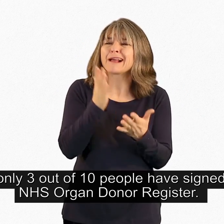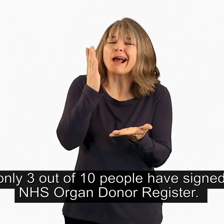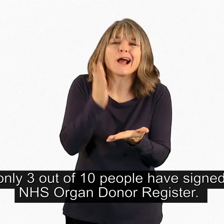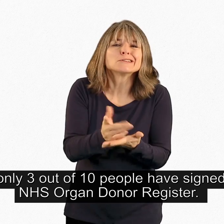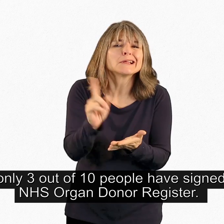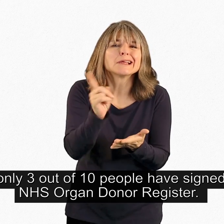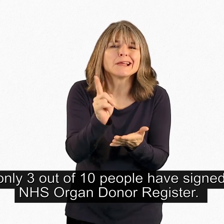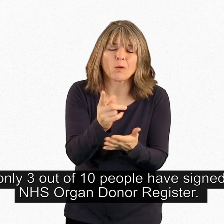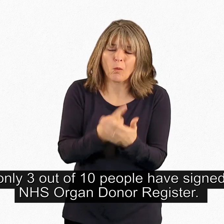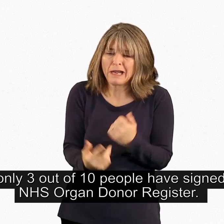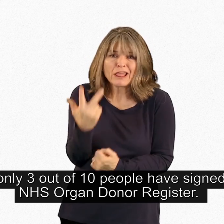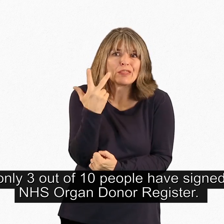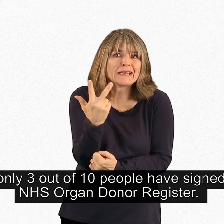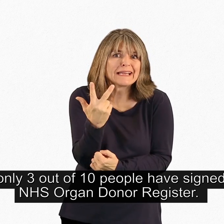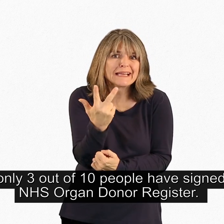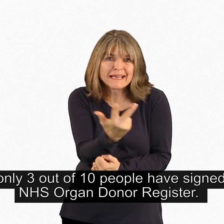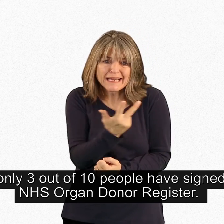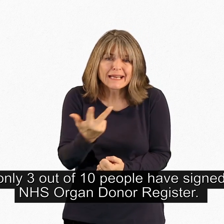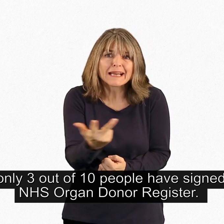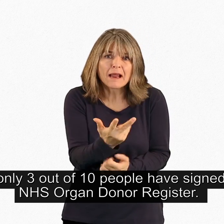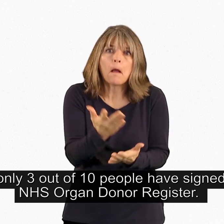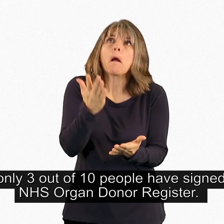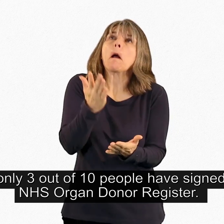of 10 people have signed the NHS organ donor register.